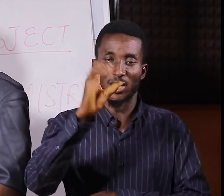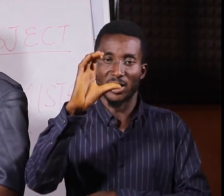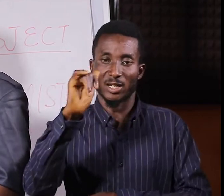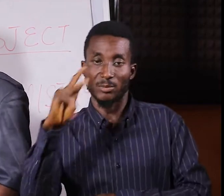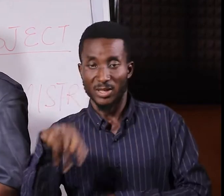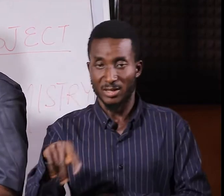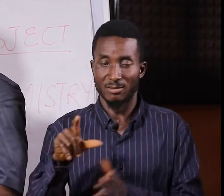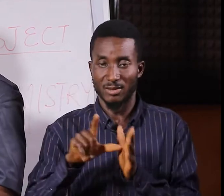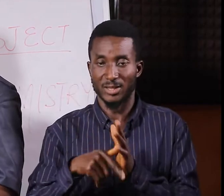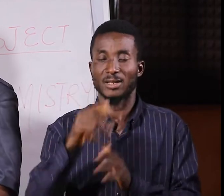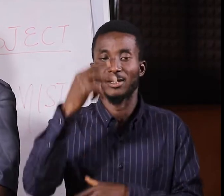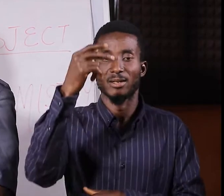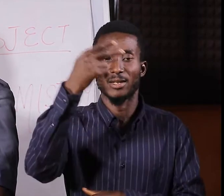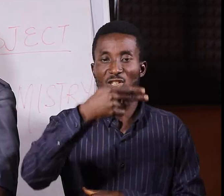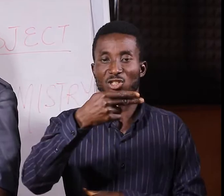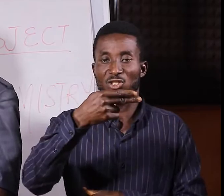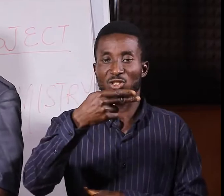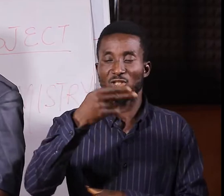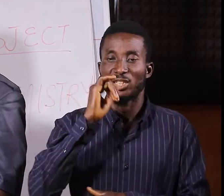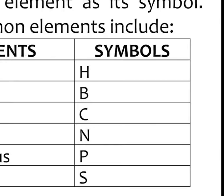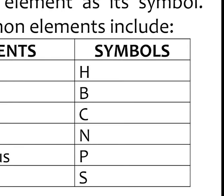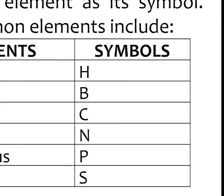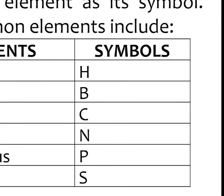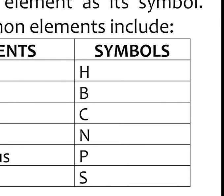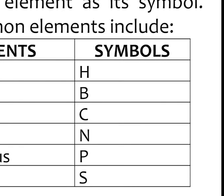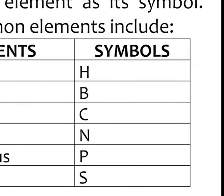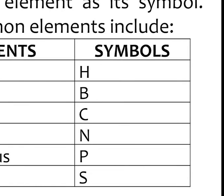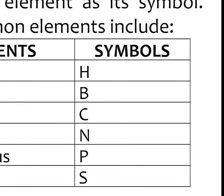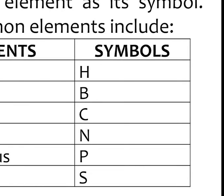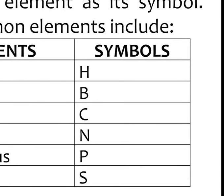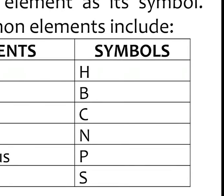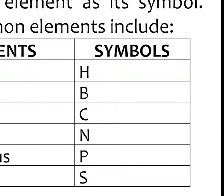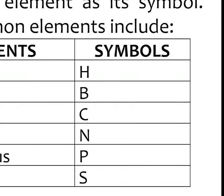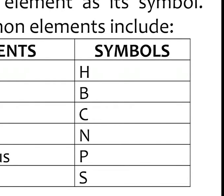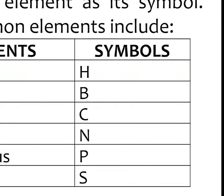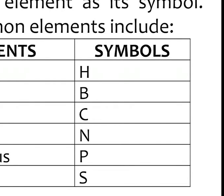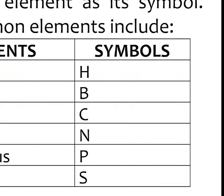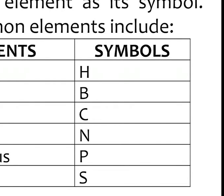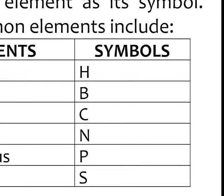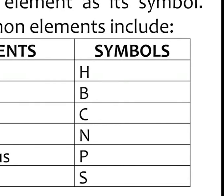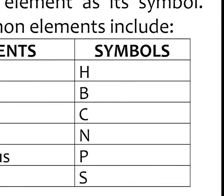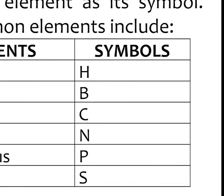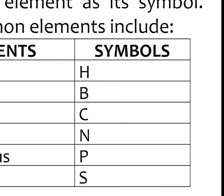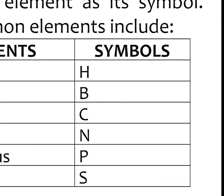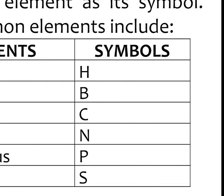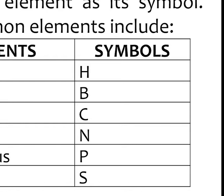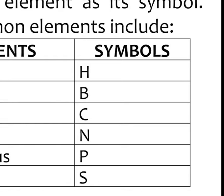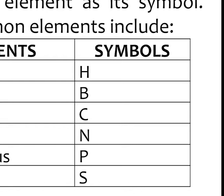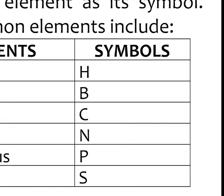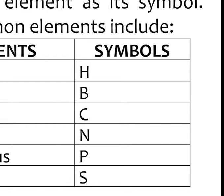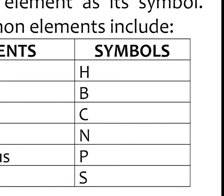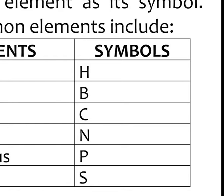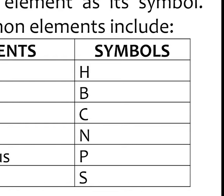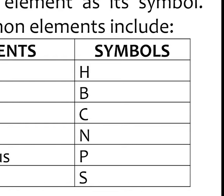letter H, you are not writing the symbol of hydrogen. Then the other one, boron, carbon, nitrogen, phosphorus,